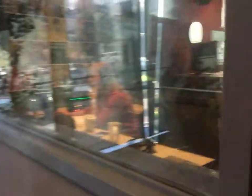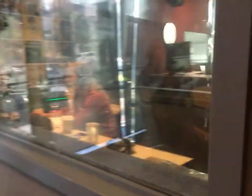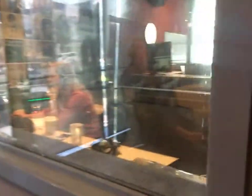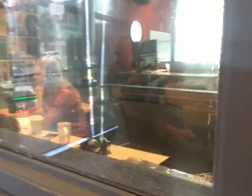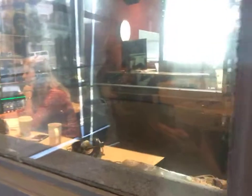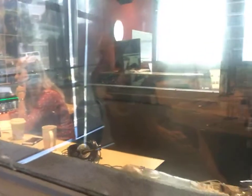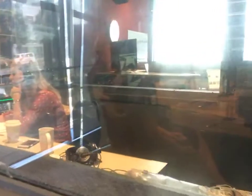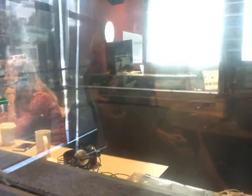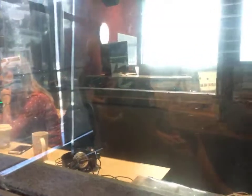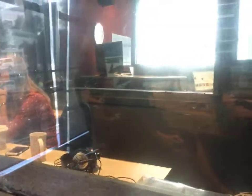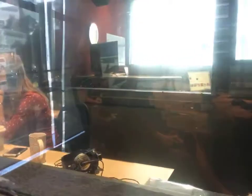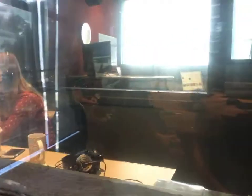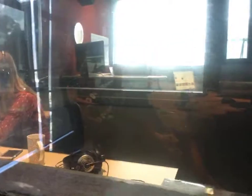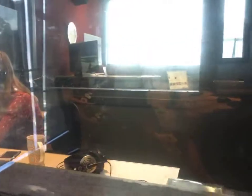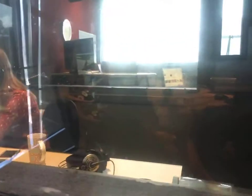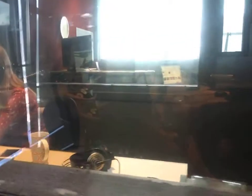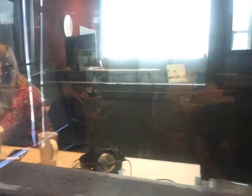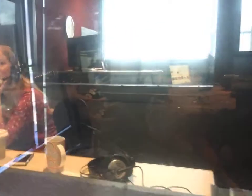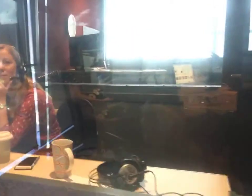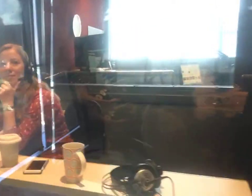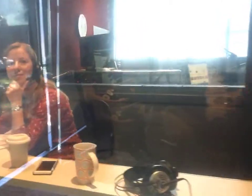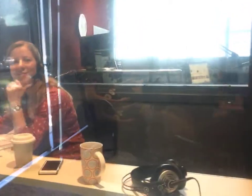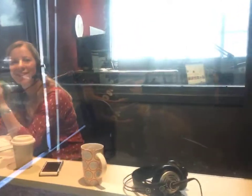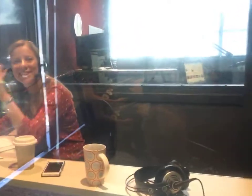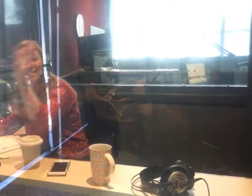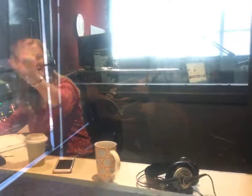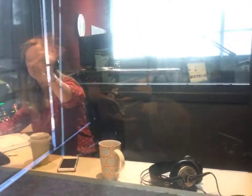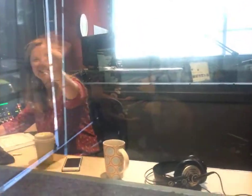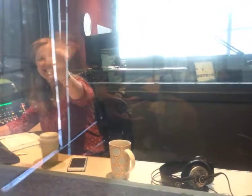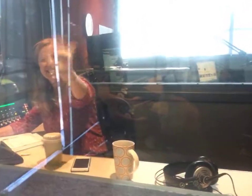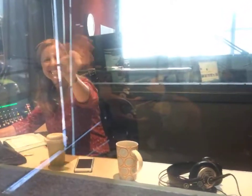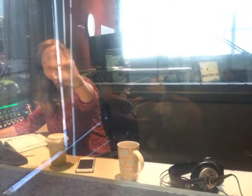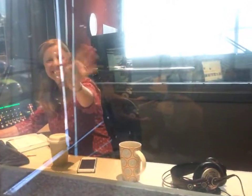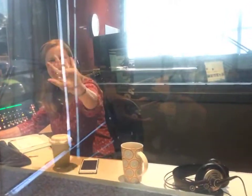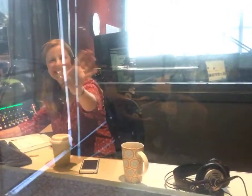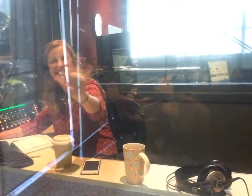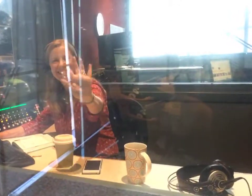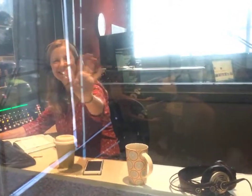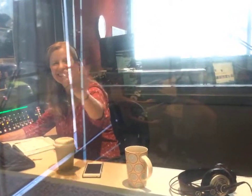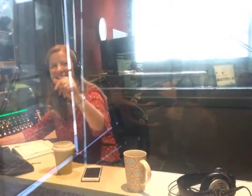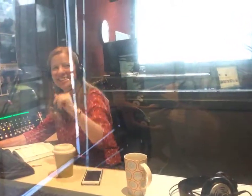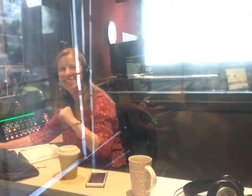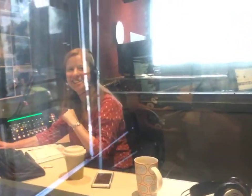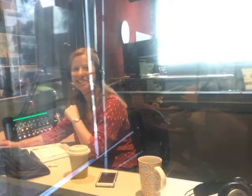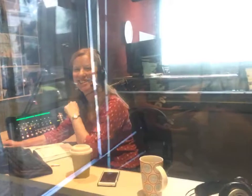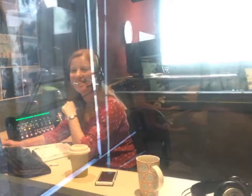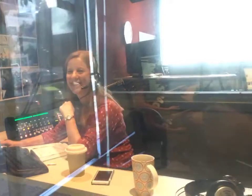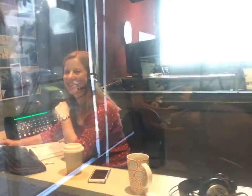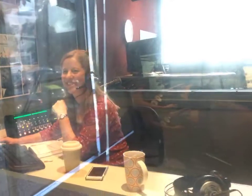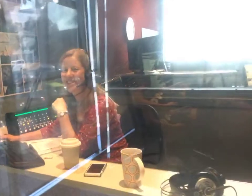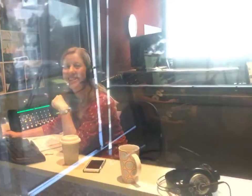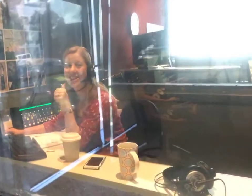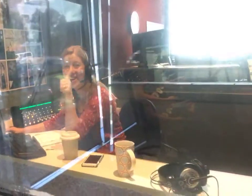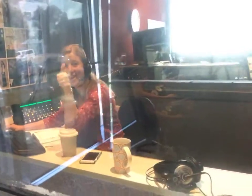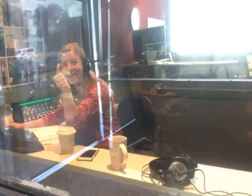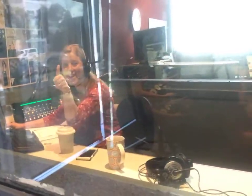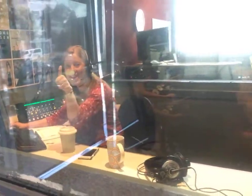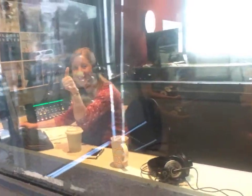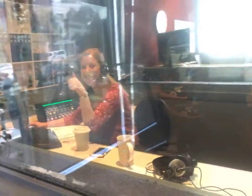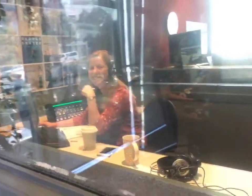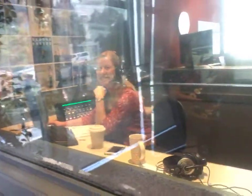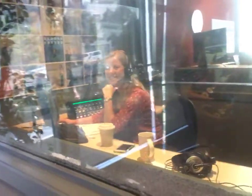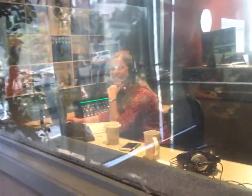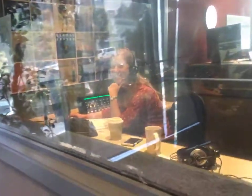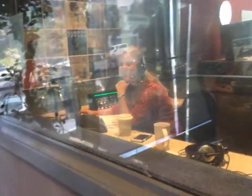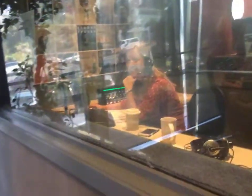we record we will put on our website, and then we'll put a clickable link through to you guys, so that people can